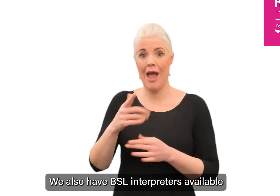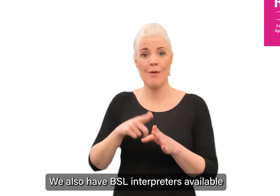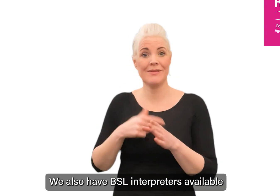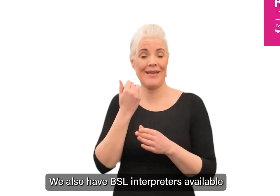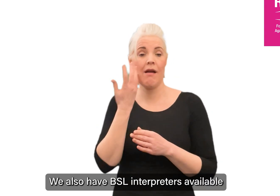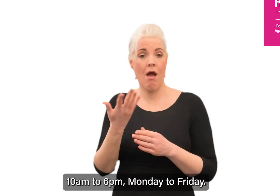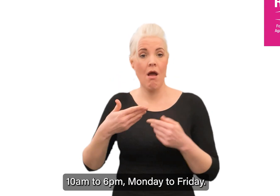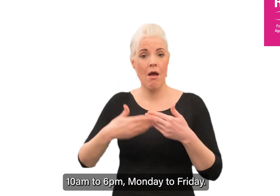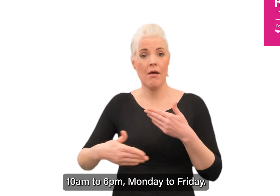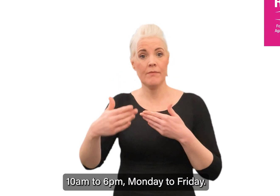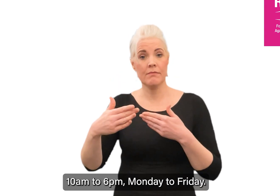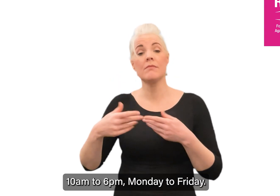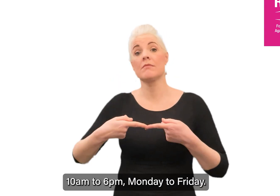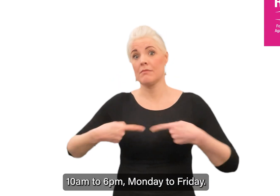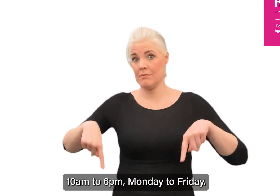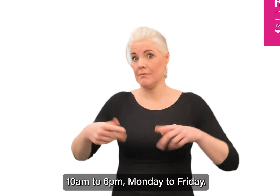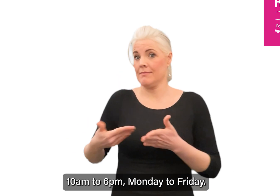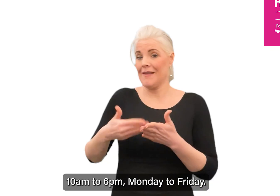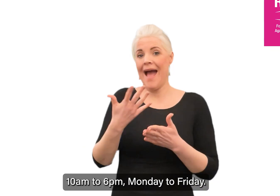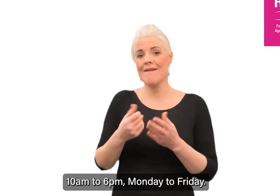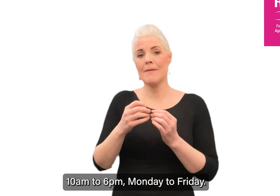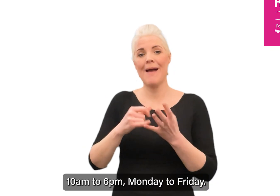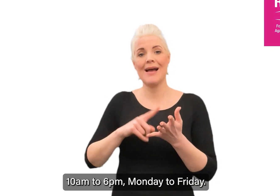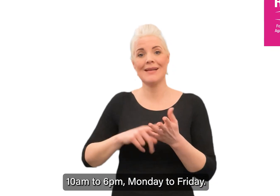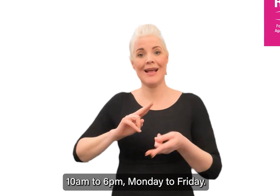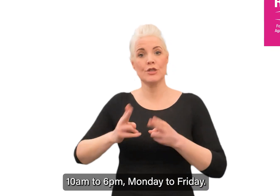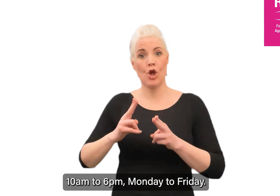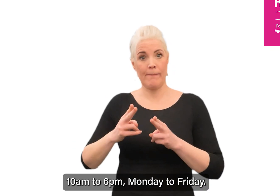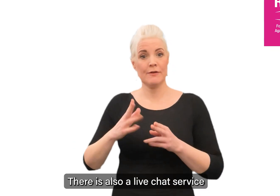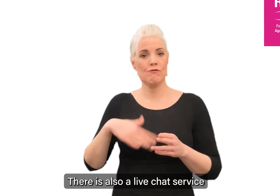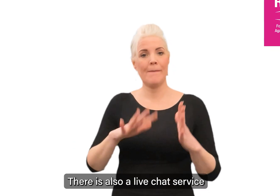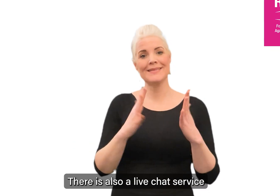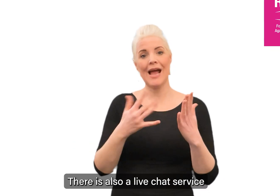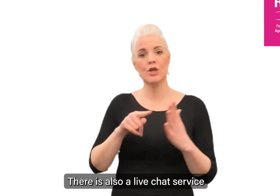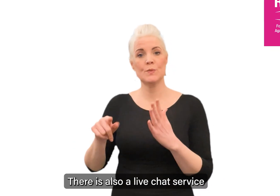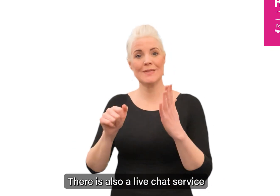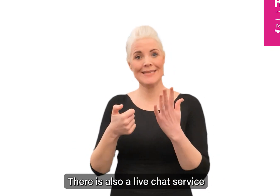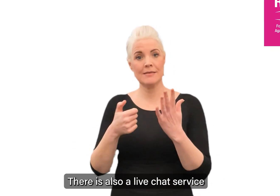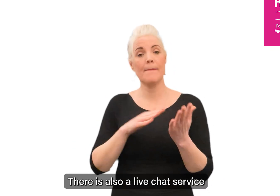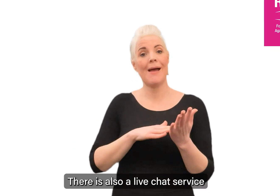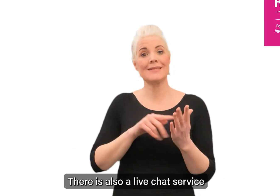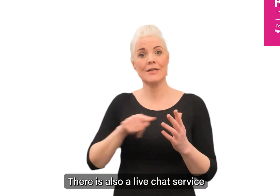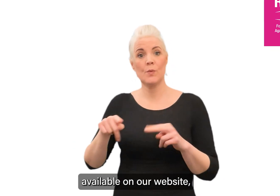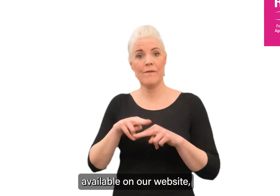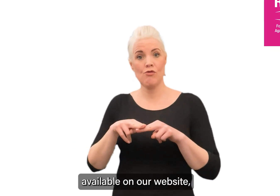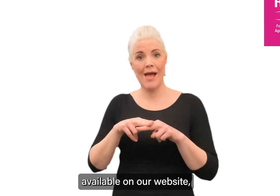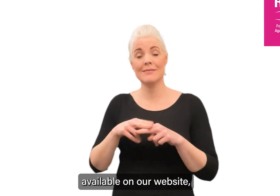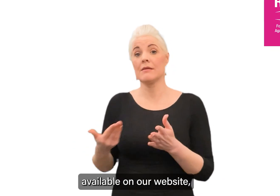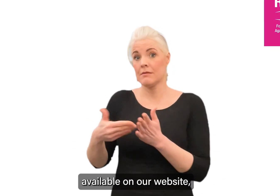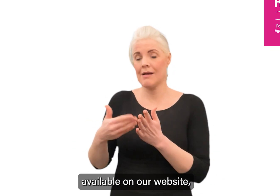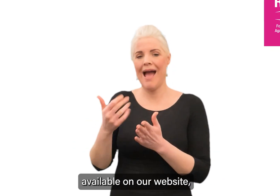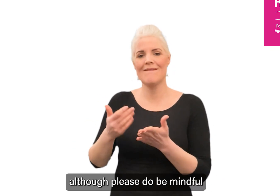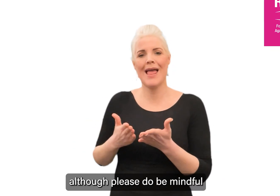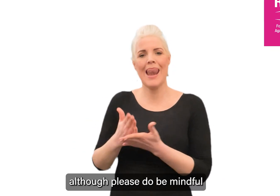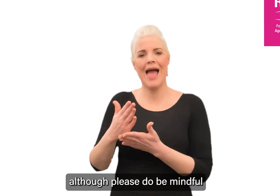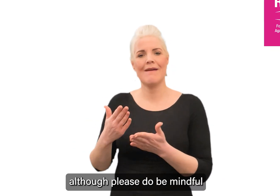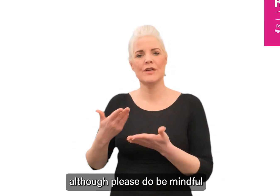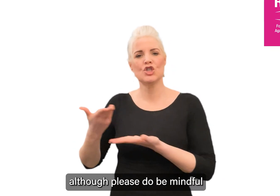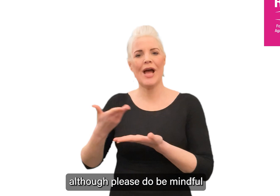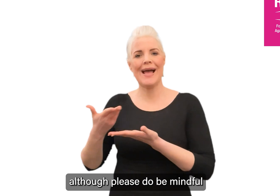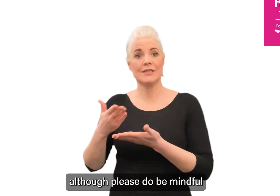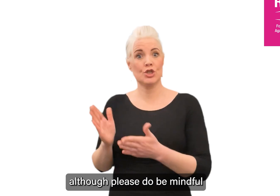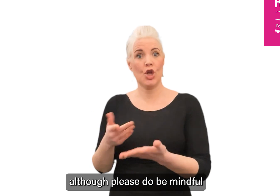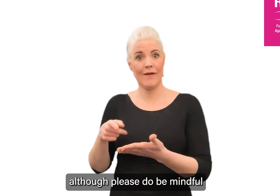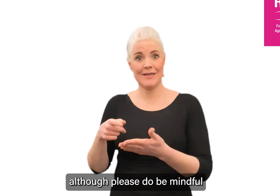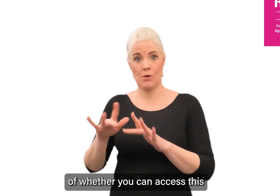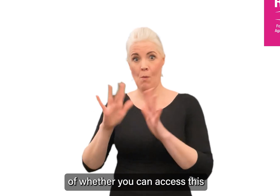interpreters available 10 a.m. to 6 p.m. Monday to Friday. There is also a live chat service available on our website, although please